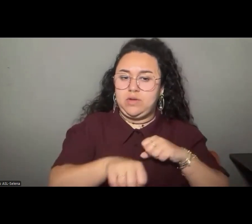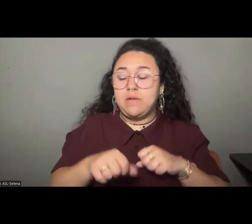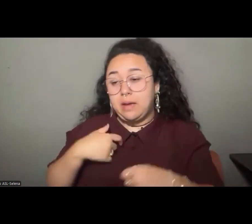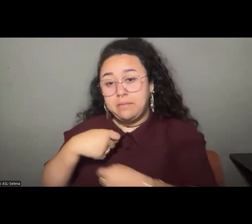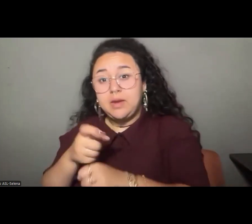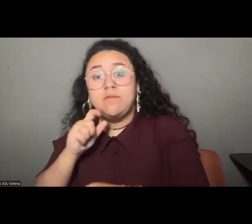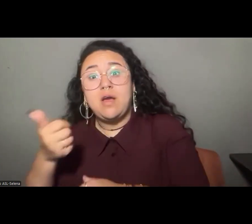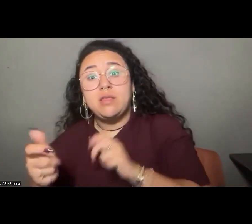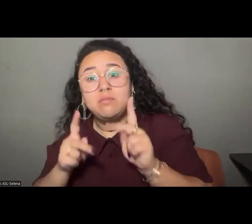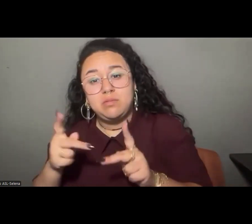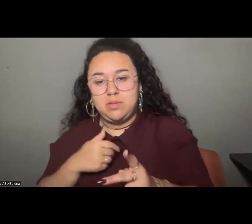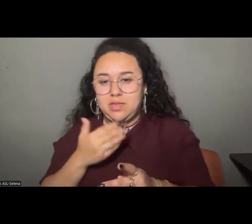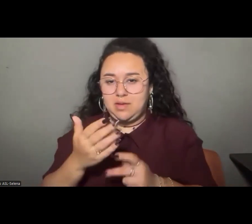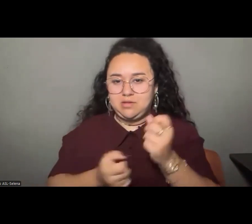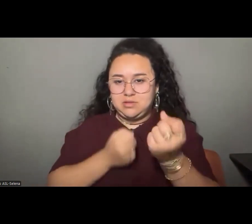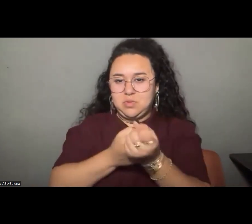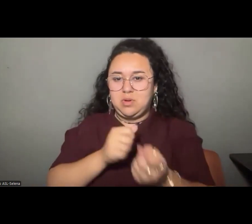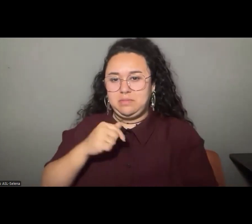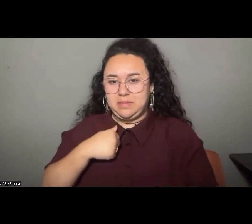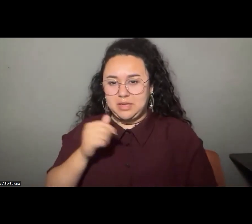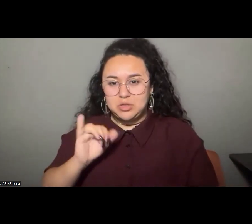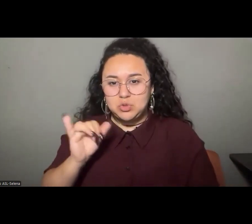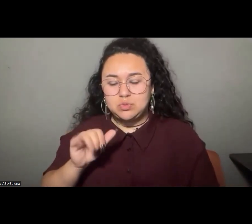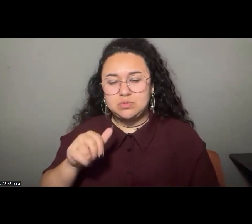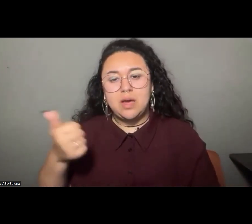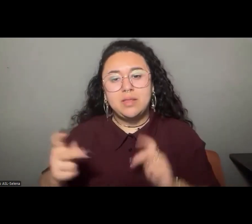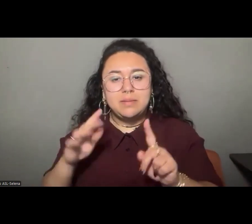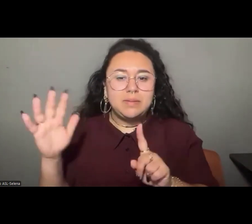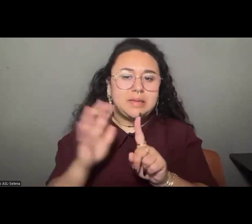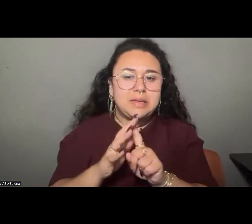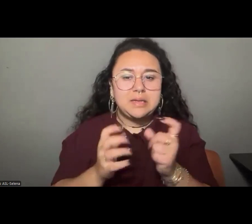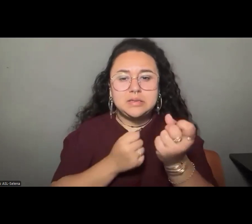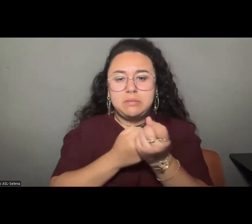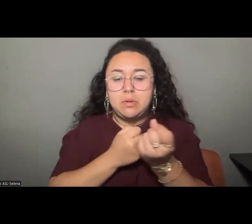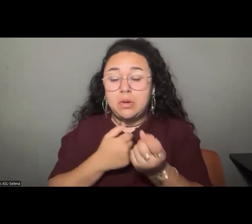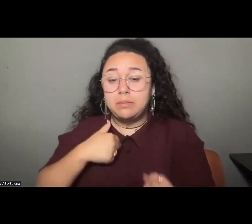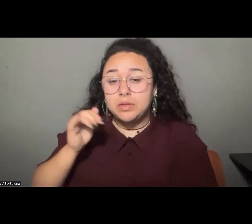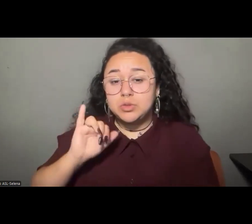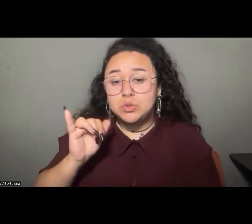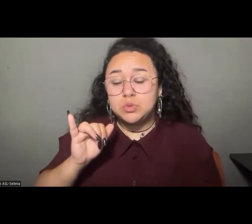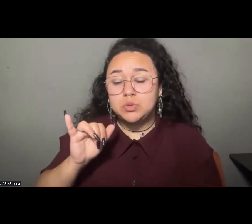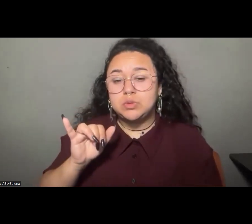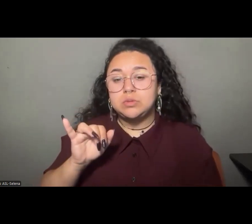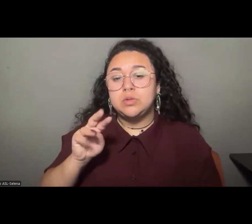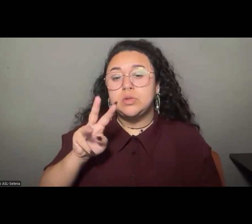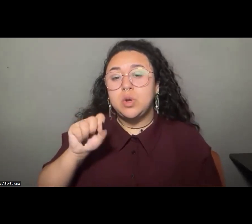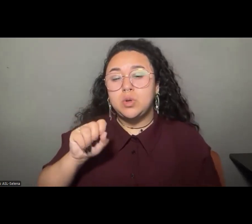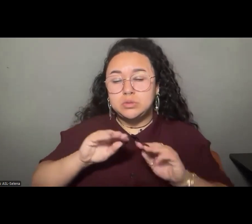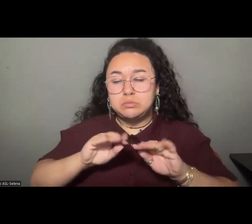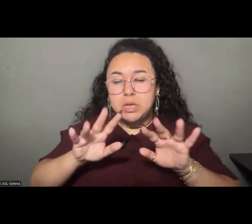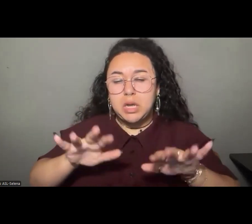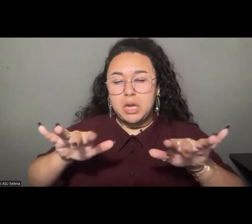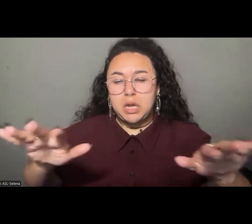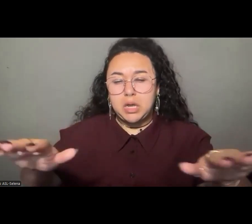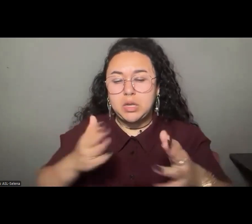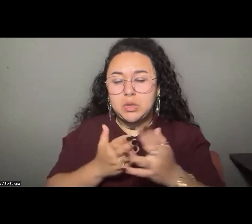too. And the others were there for me too. And as news traveled through the Cripiverse,